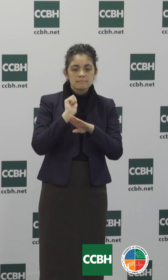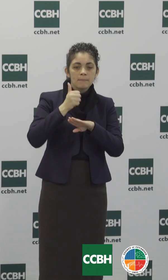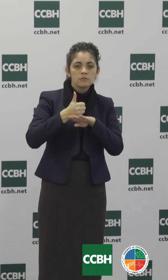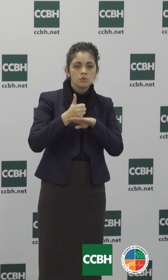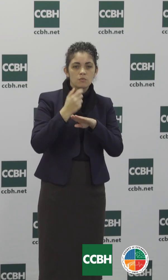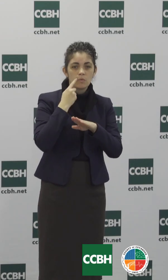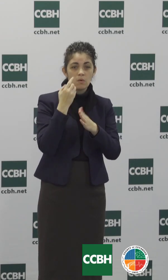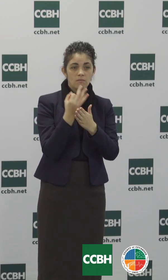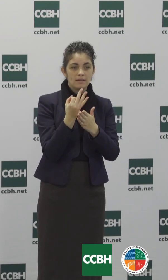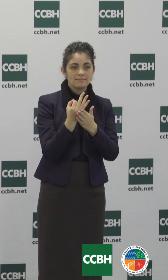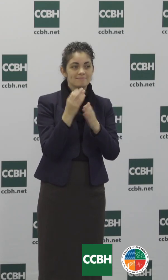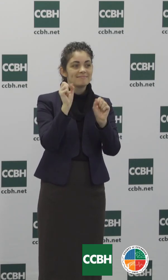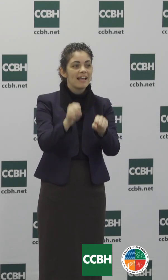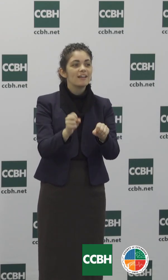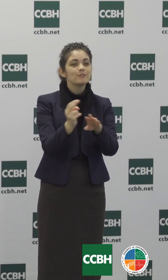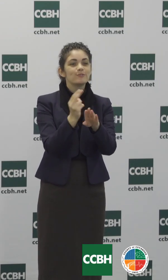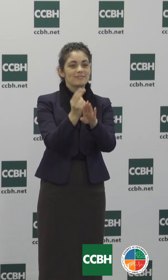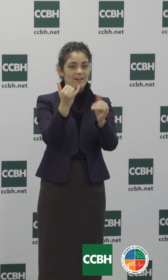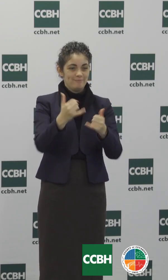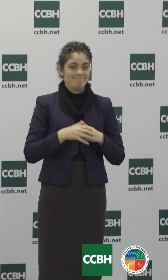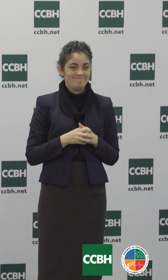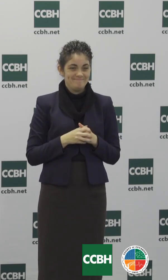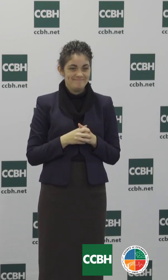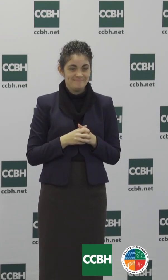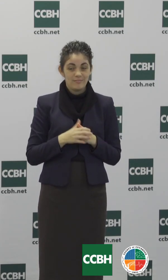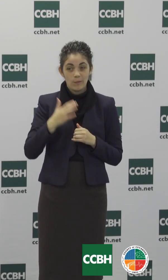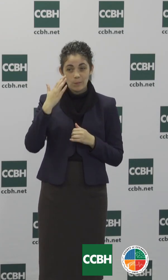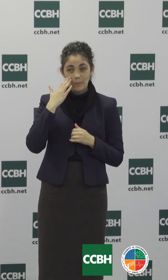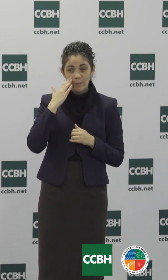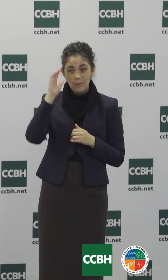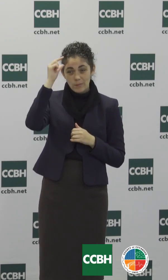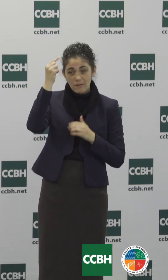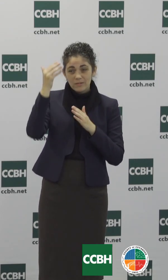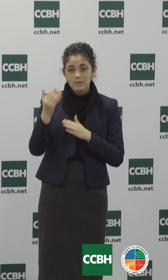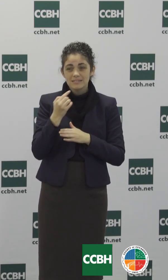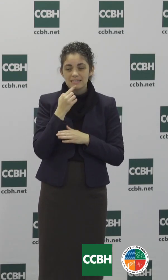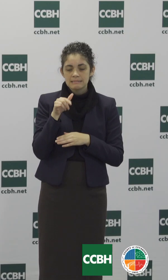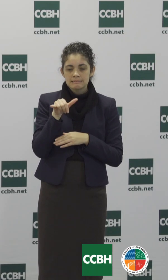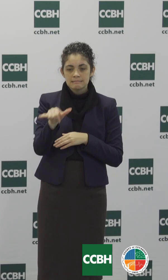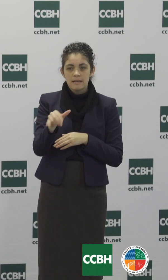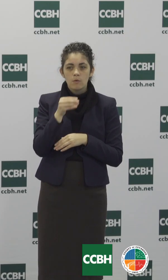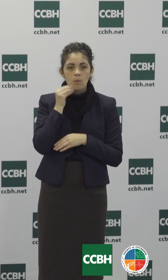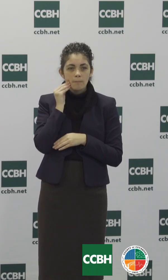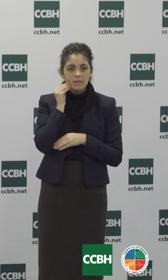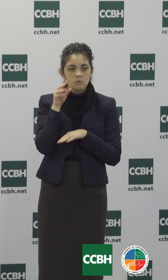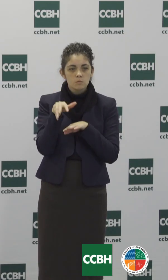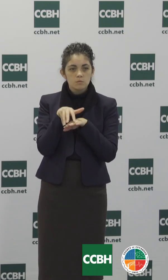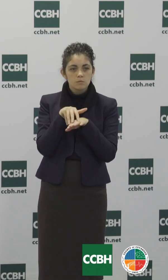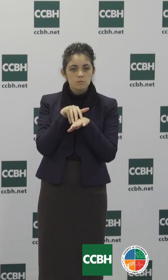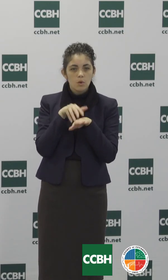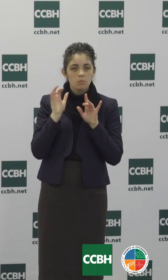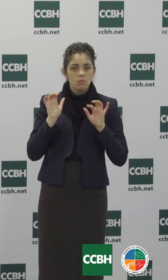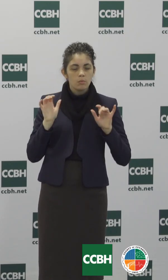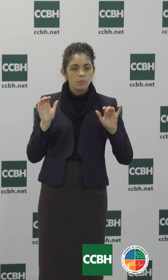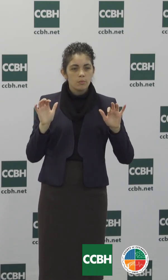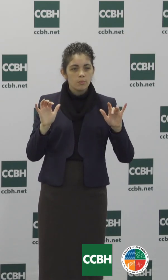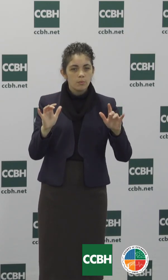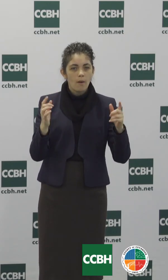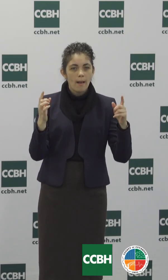is now open for business. As you know, the governor issued a stay-at-home order to slow down the spread of